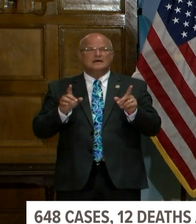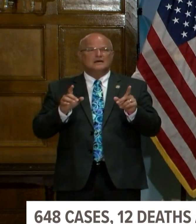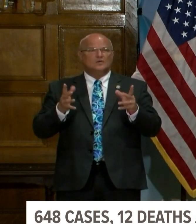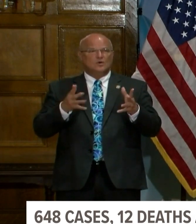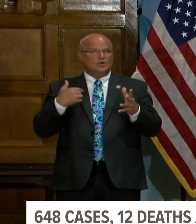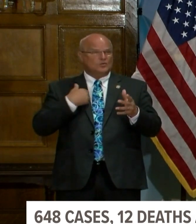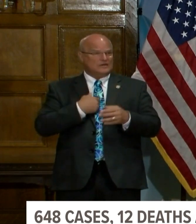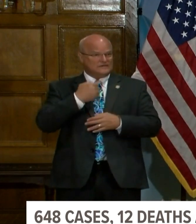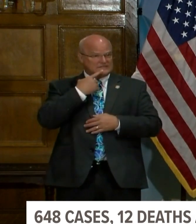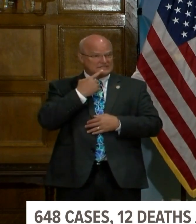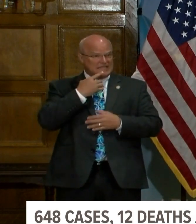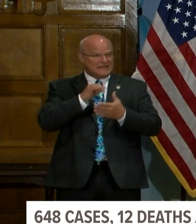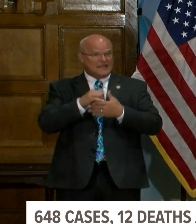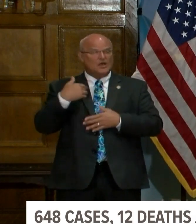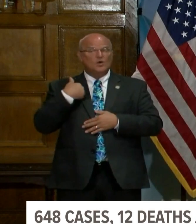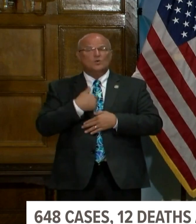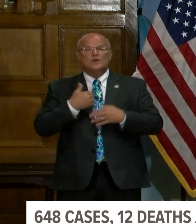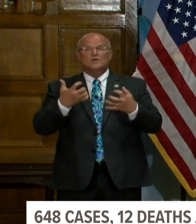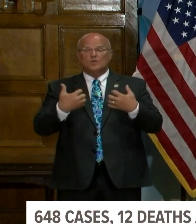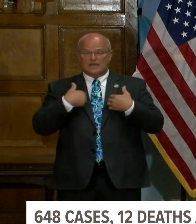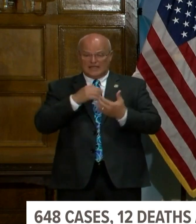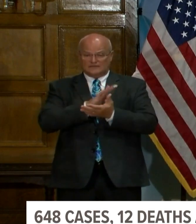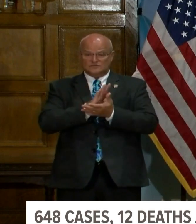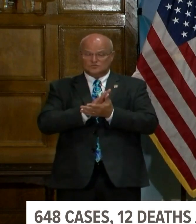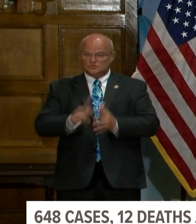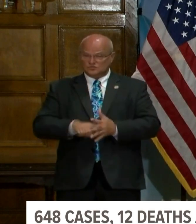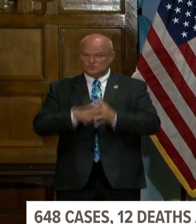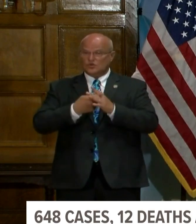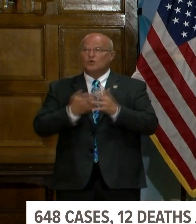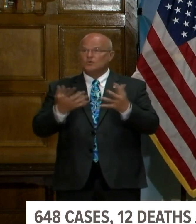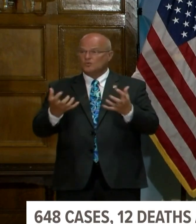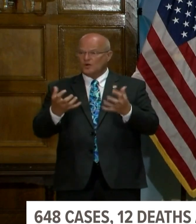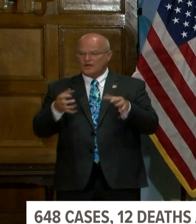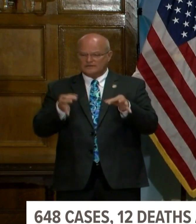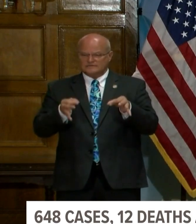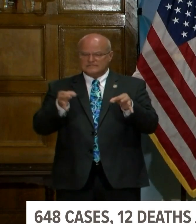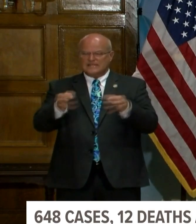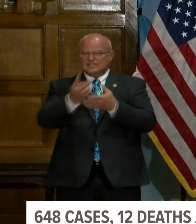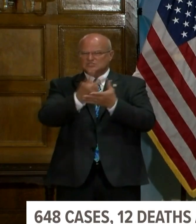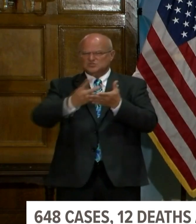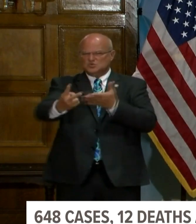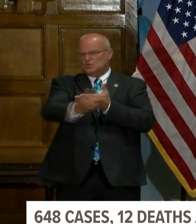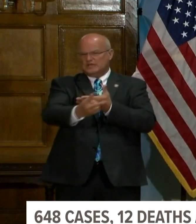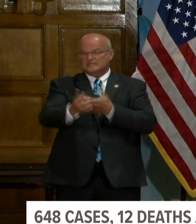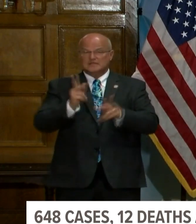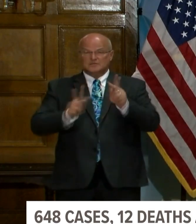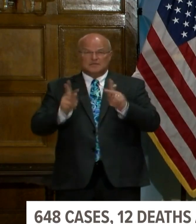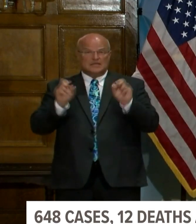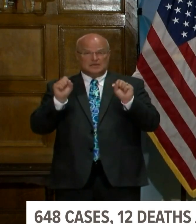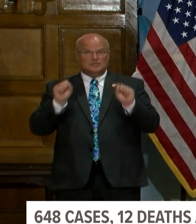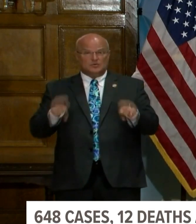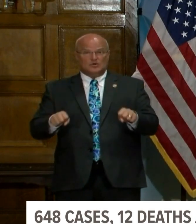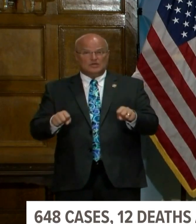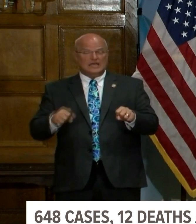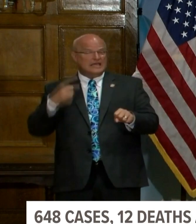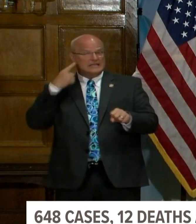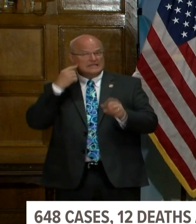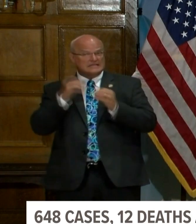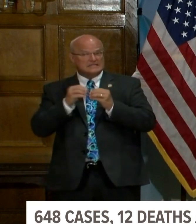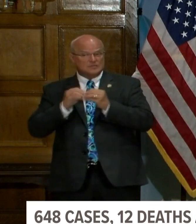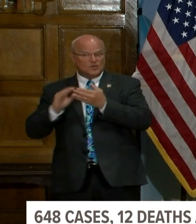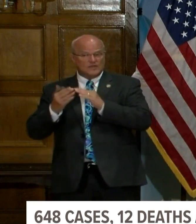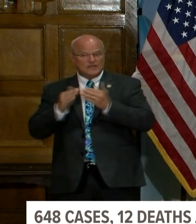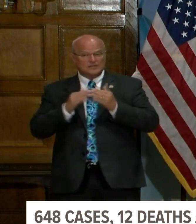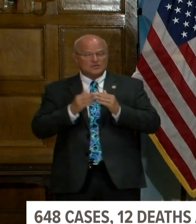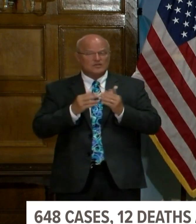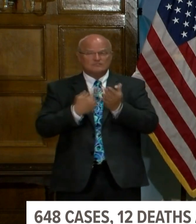what we have said is that we want to have school to start. We've delayed it 2 weeks for everybody can listen more to their